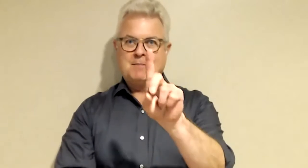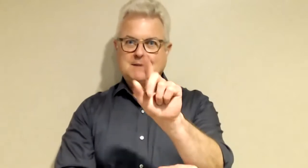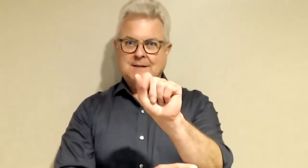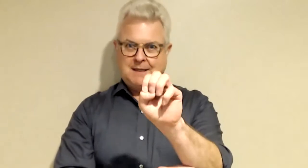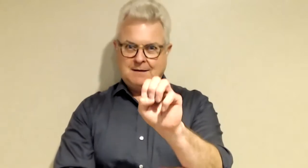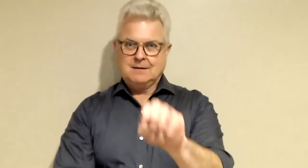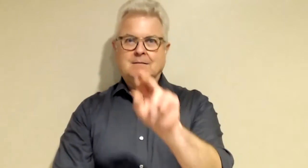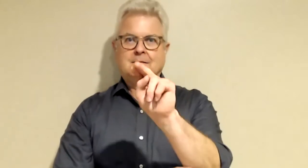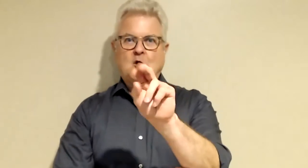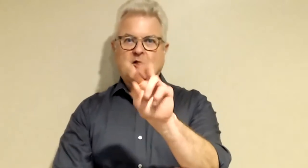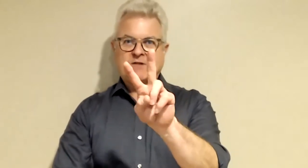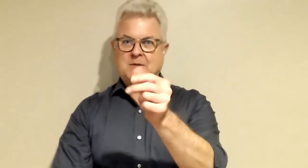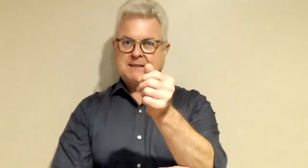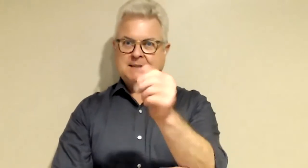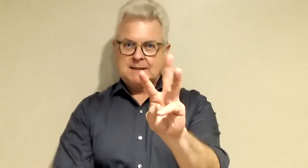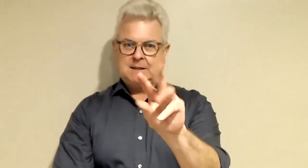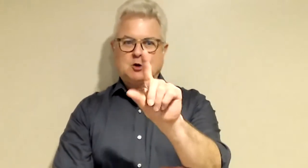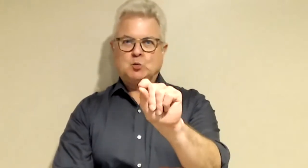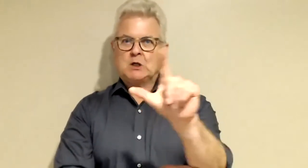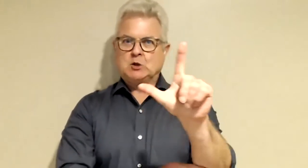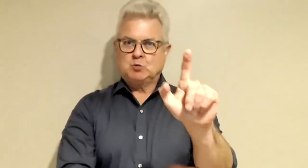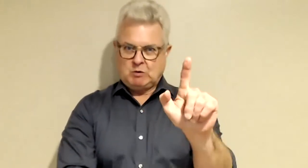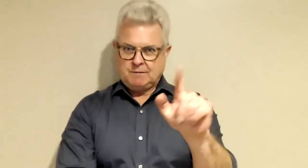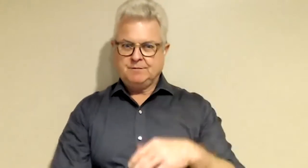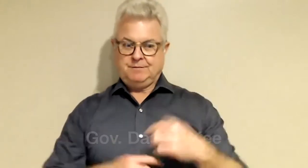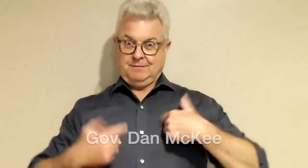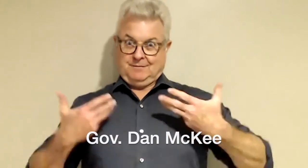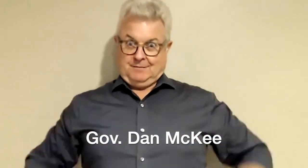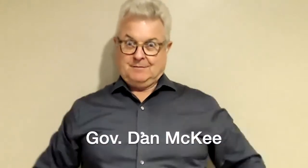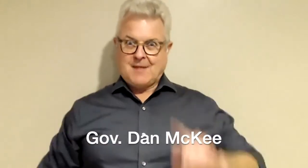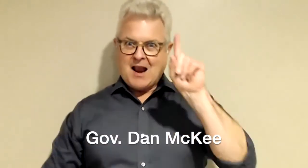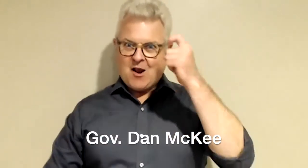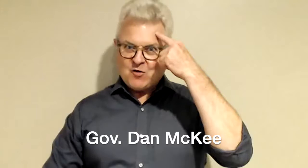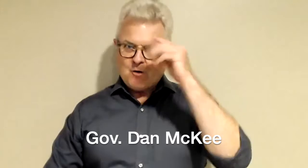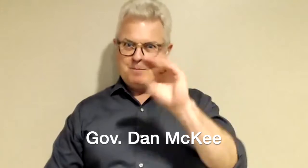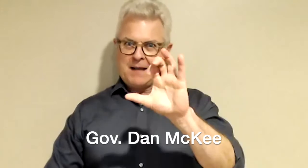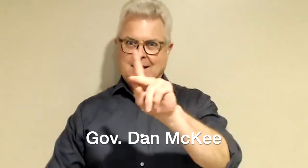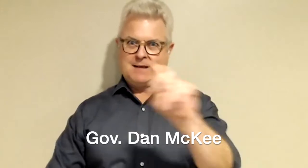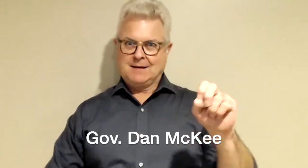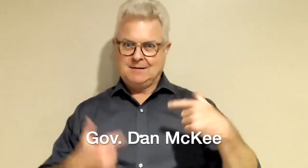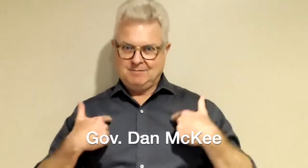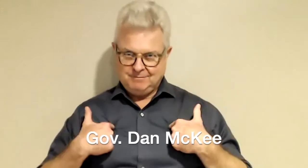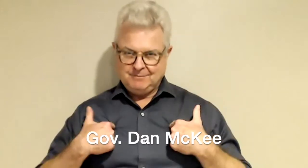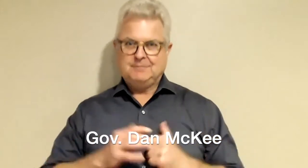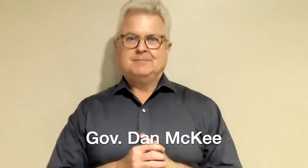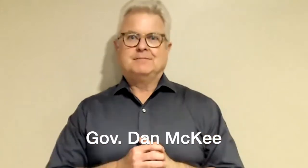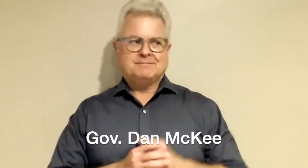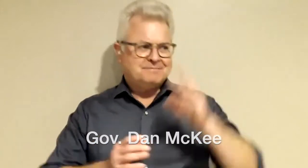This is a COVID-19 update recorded November 16th, 2021. I am Governor Dan